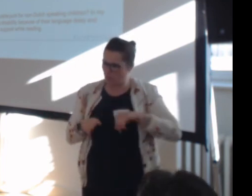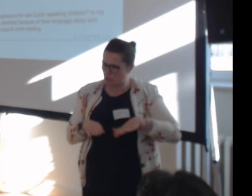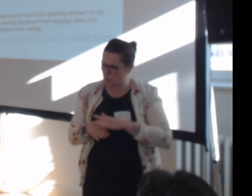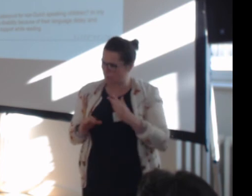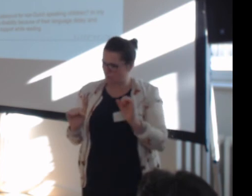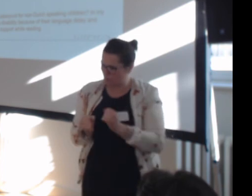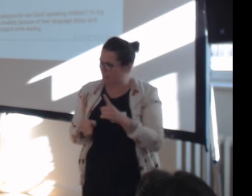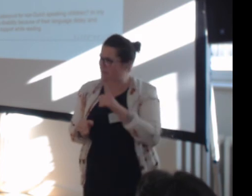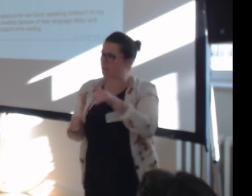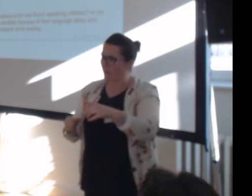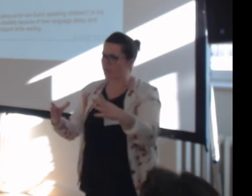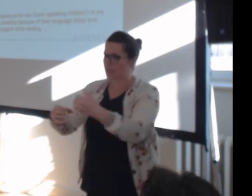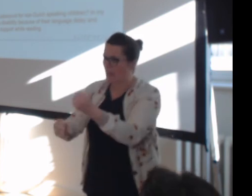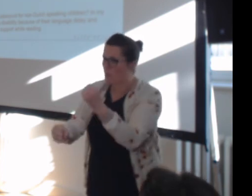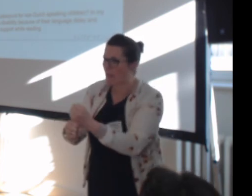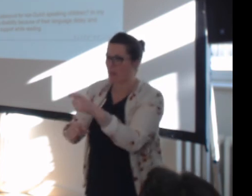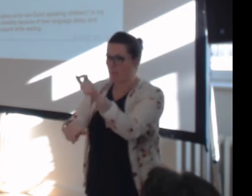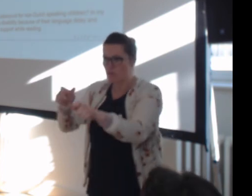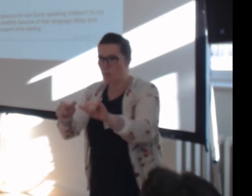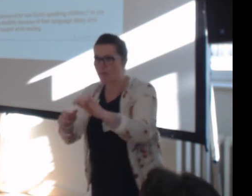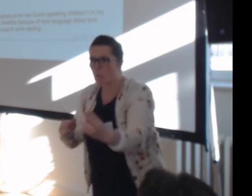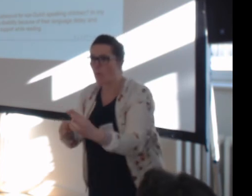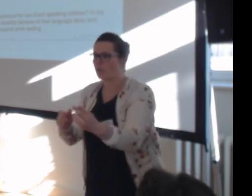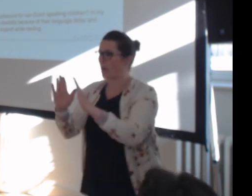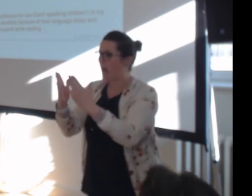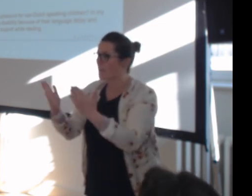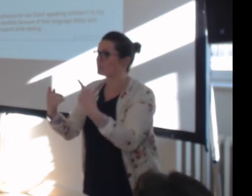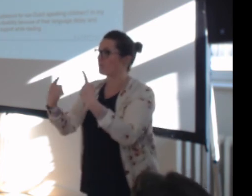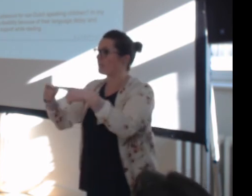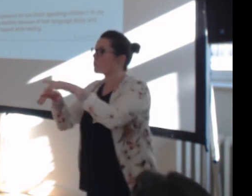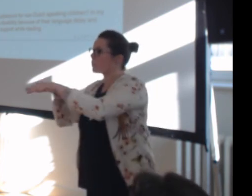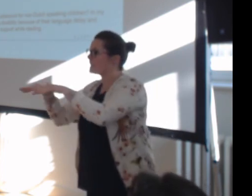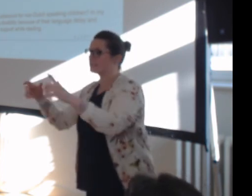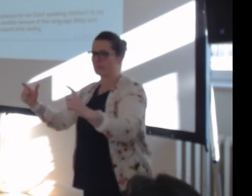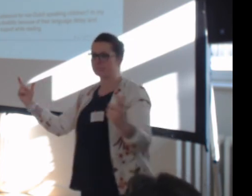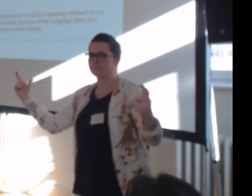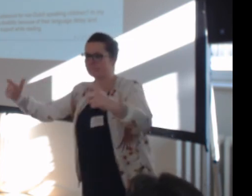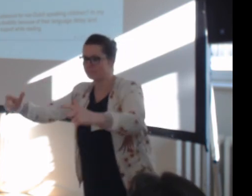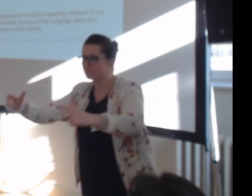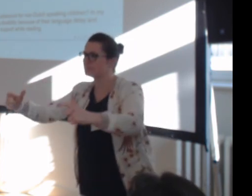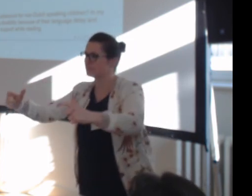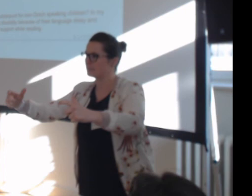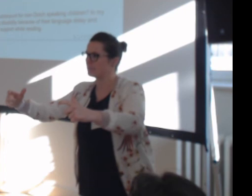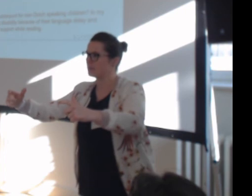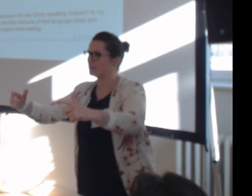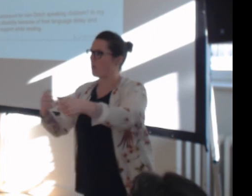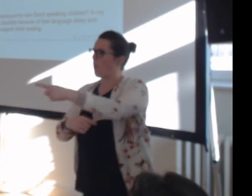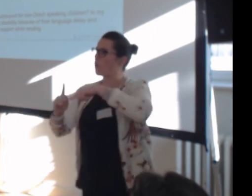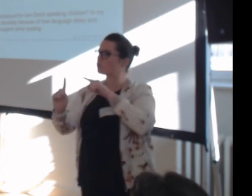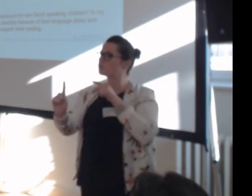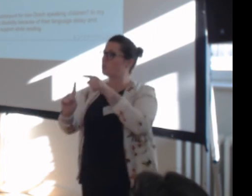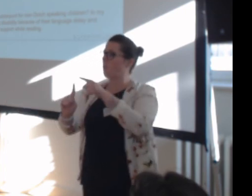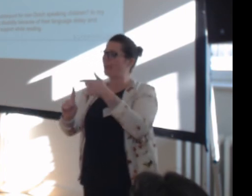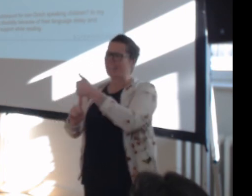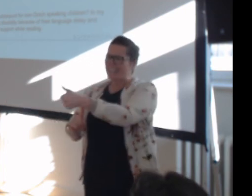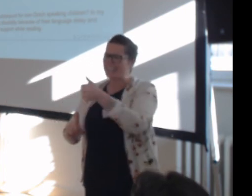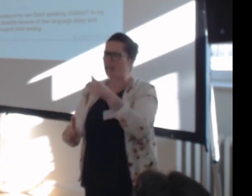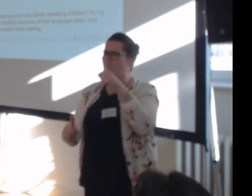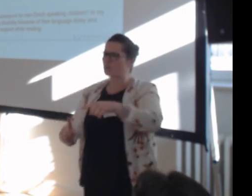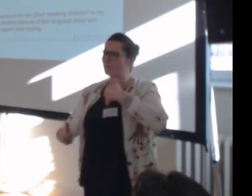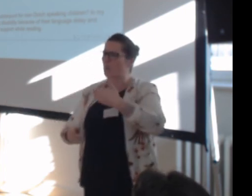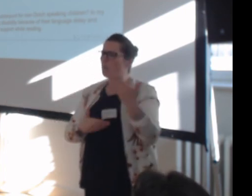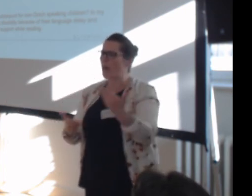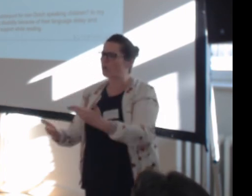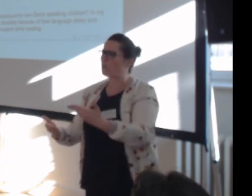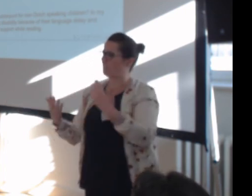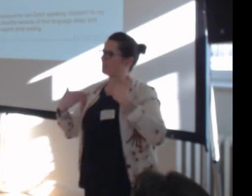collaborate and bring people, needs, libraries and organizations together? Isn't it our goal that everyone feels welcome